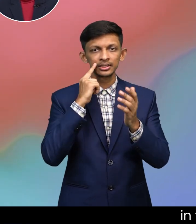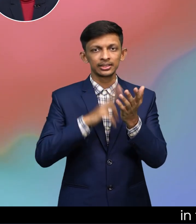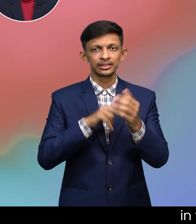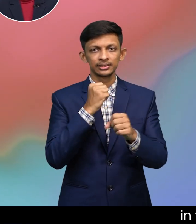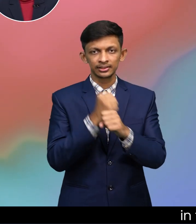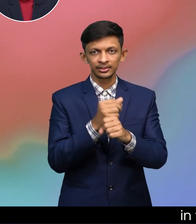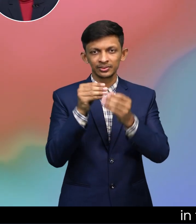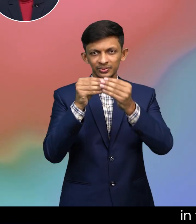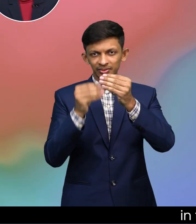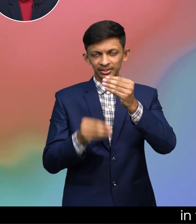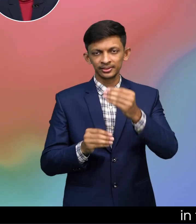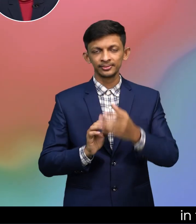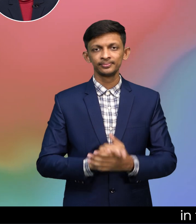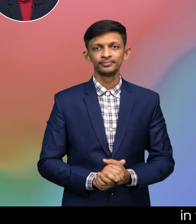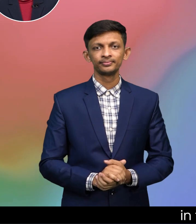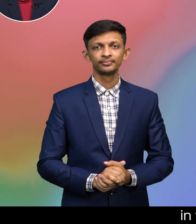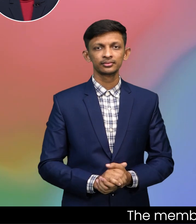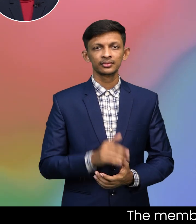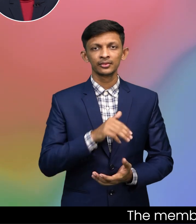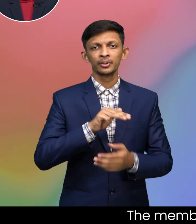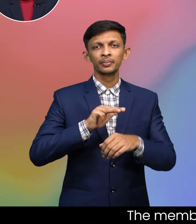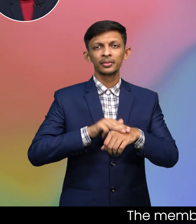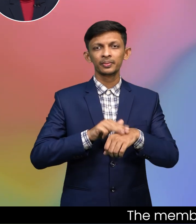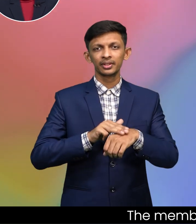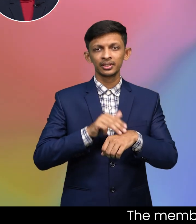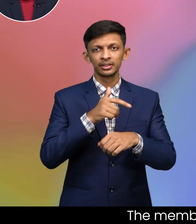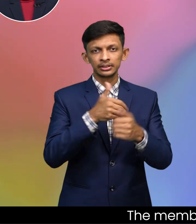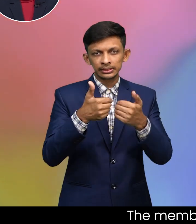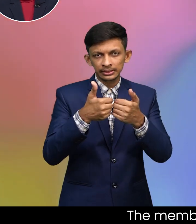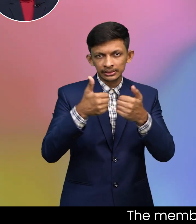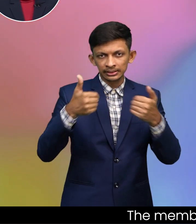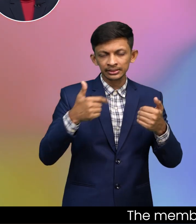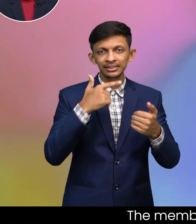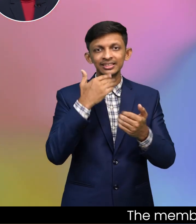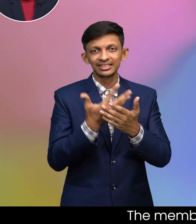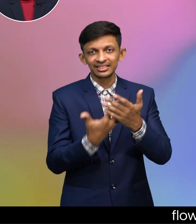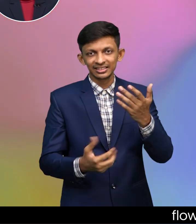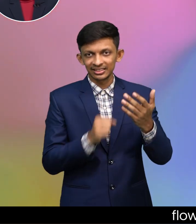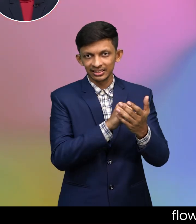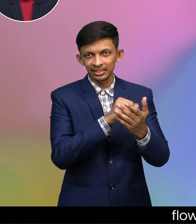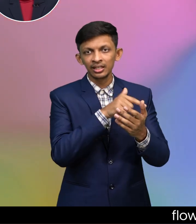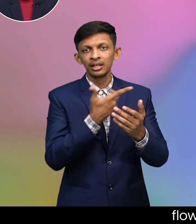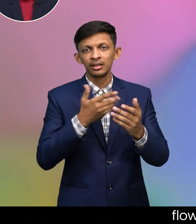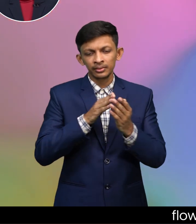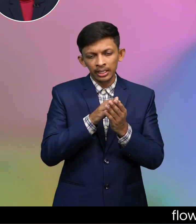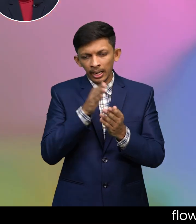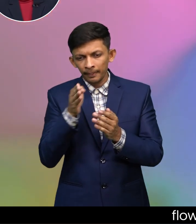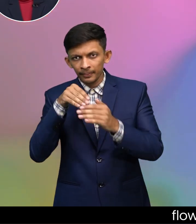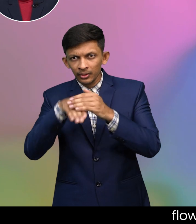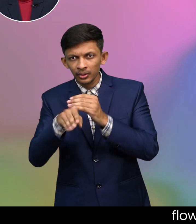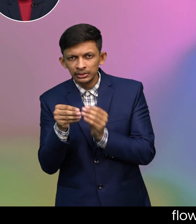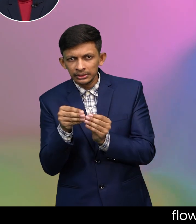Then the blood is pumped into the apparatus called dialyzer.